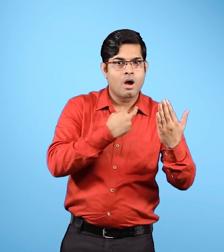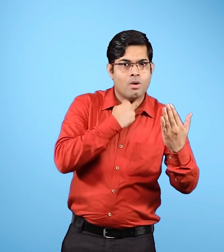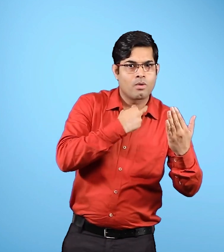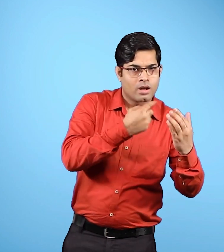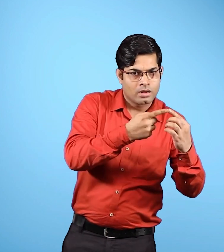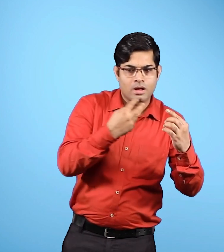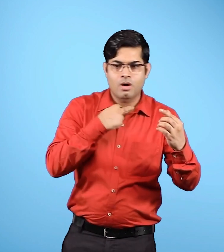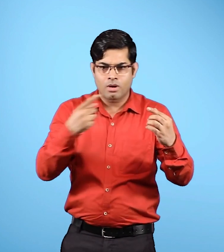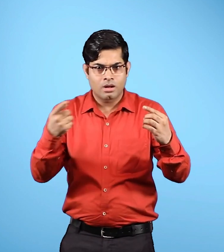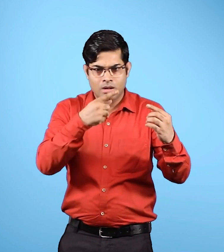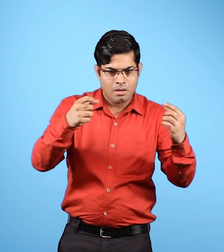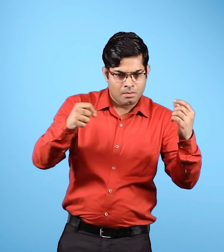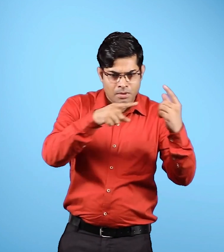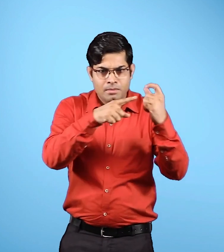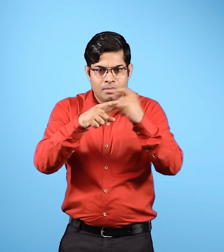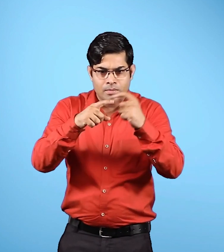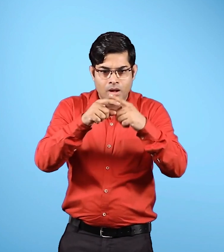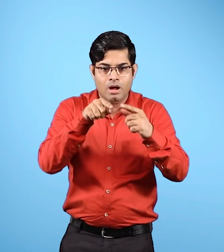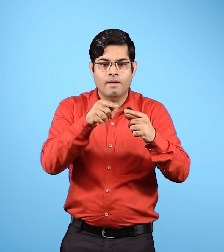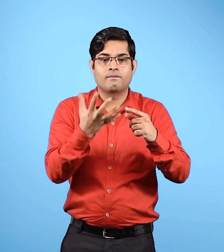sounds for which the Egyptian letters stood.